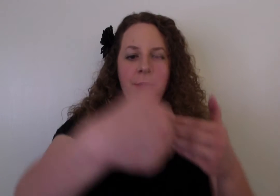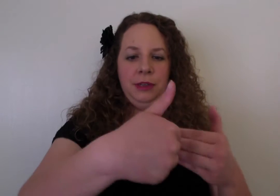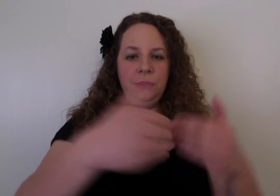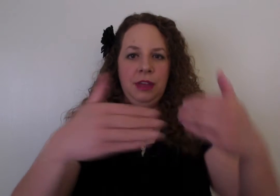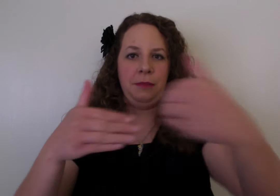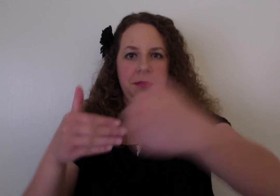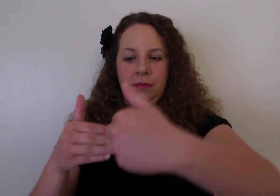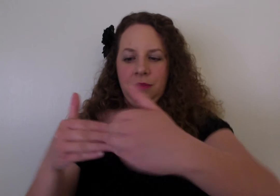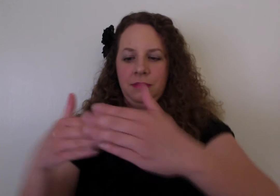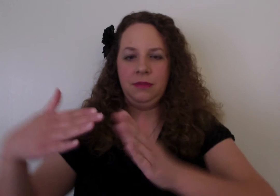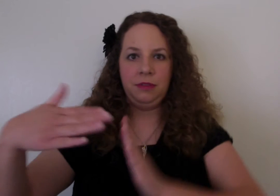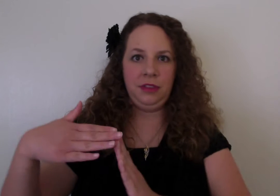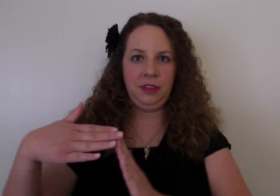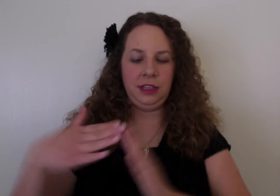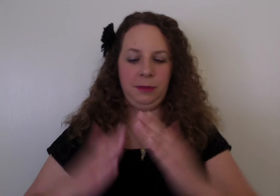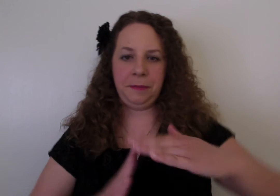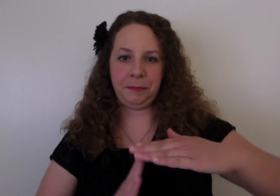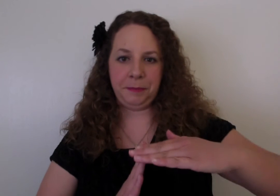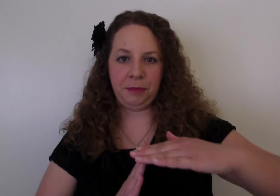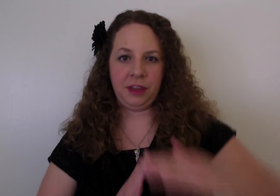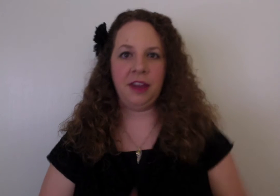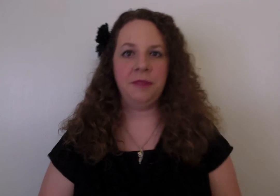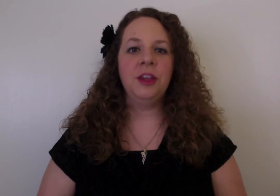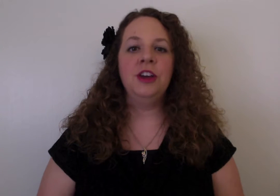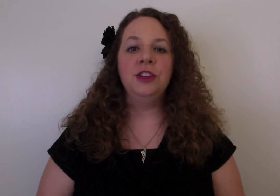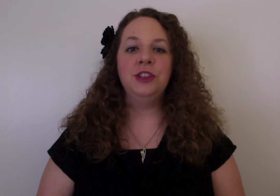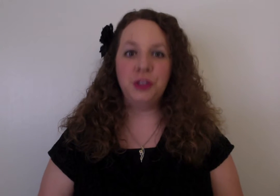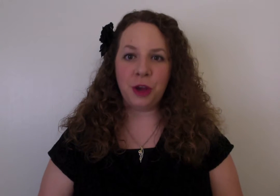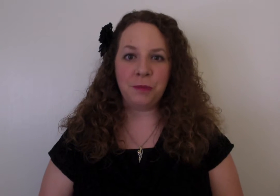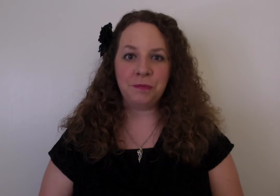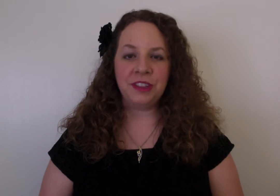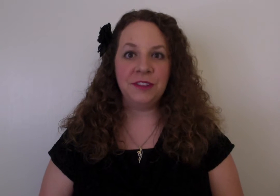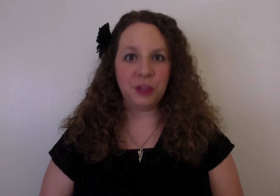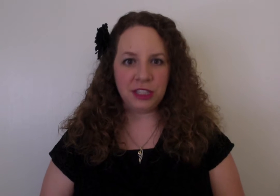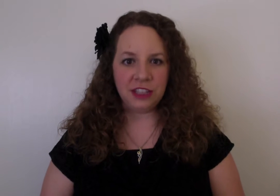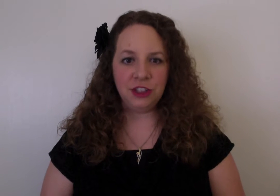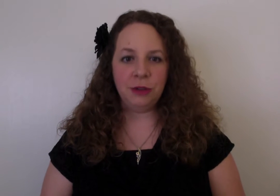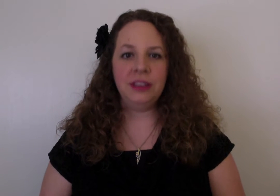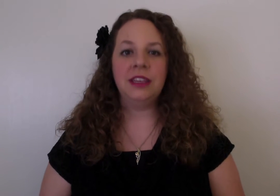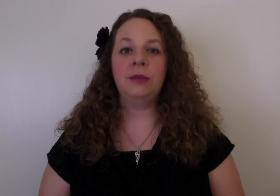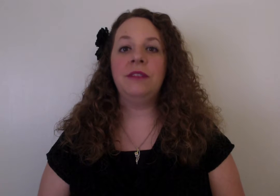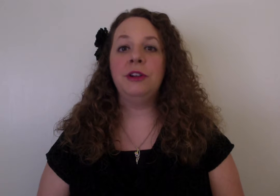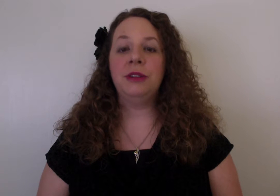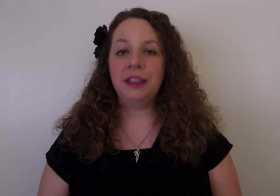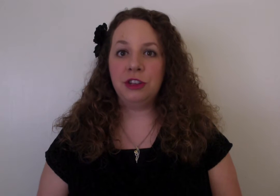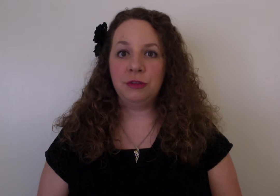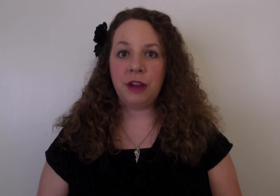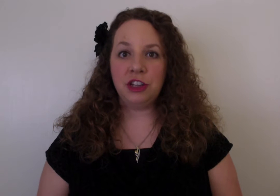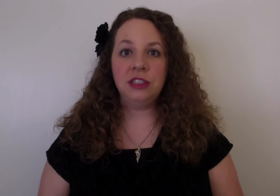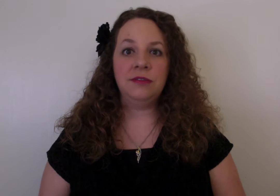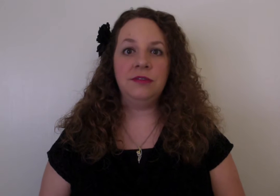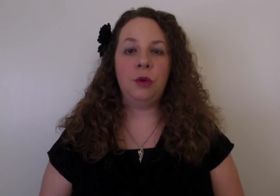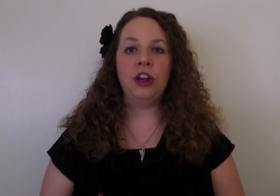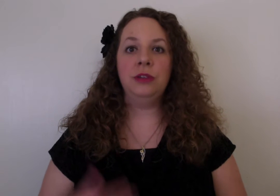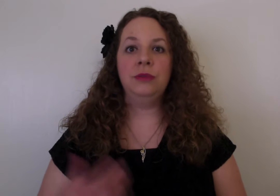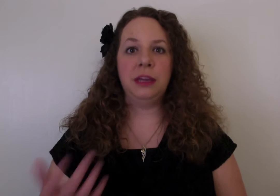do them this way. Okay, so the first thing to know is that whenever you're giving directions for using a